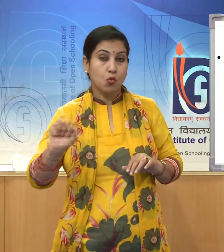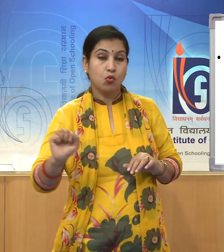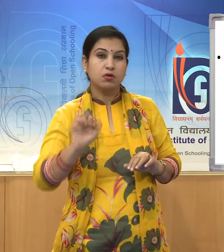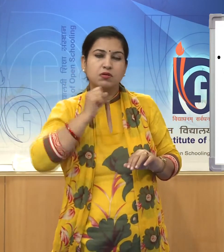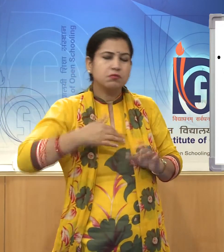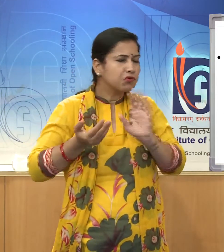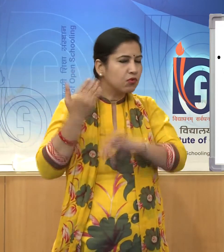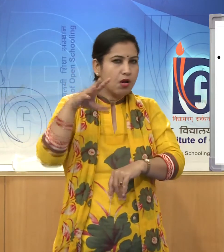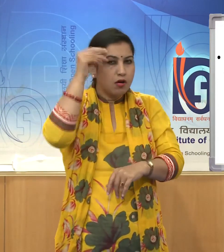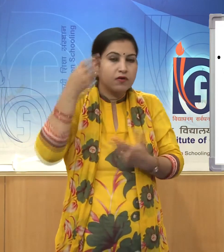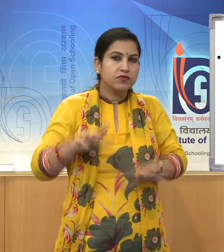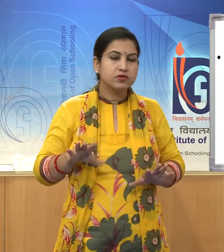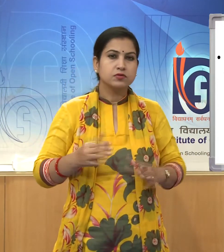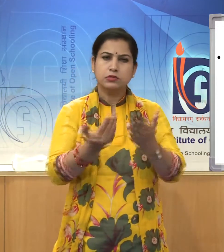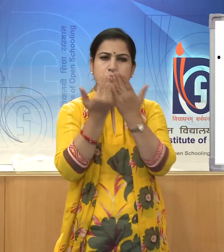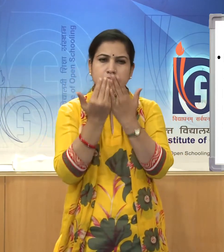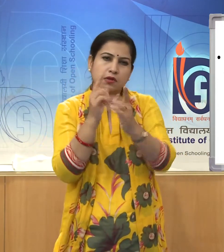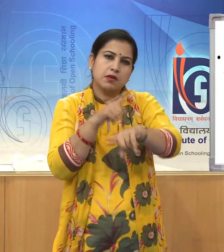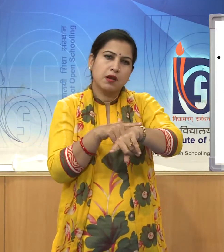his youth while studying.